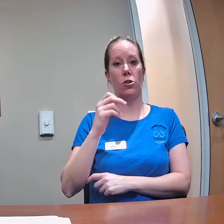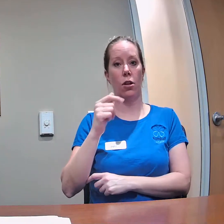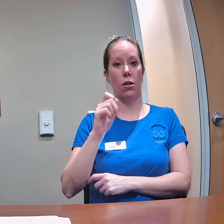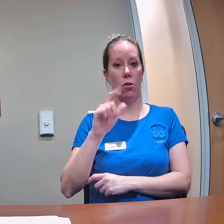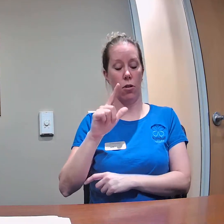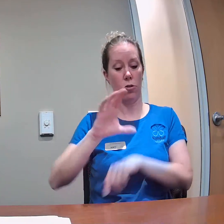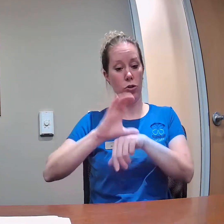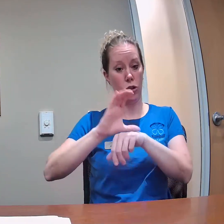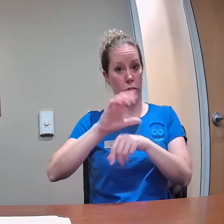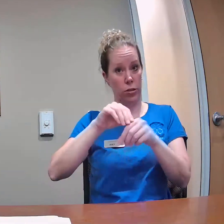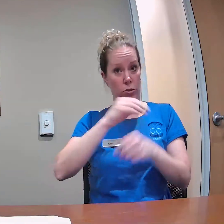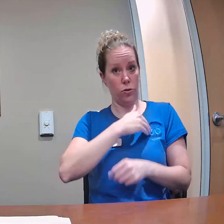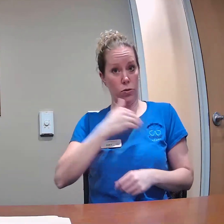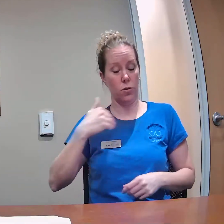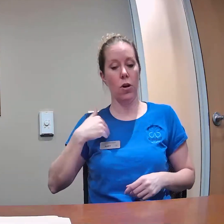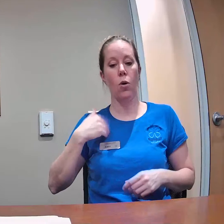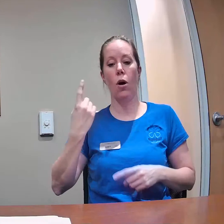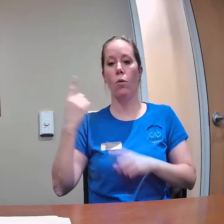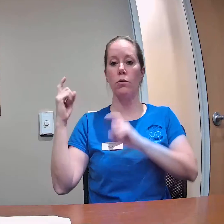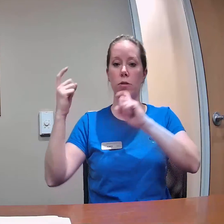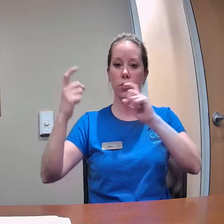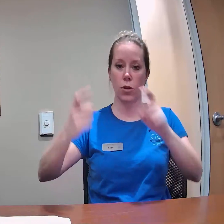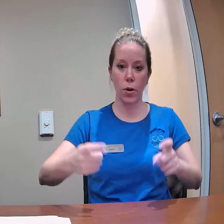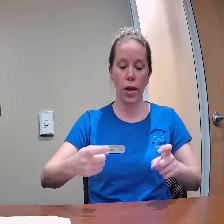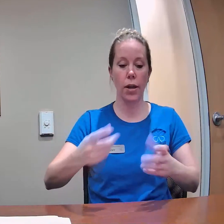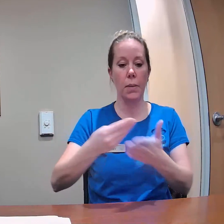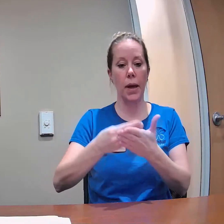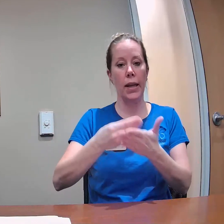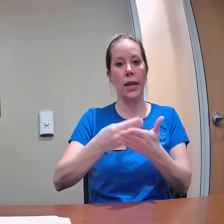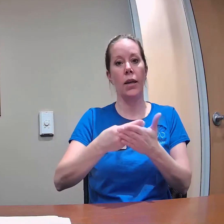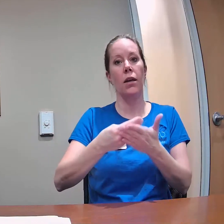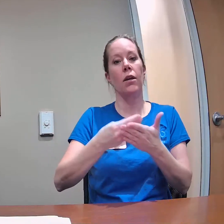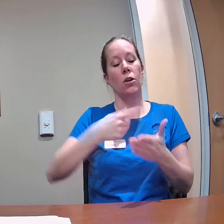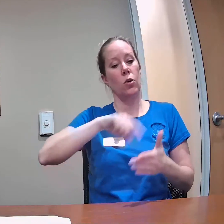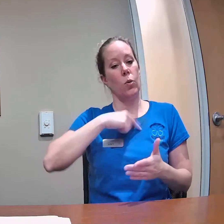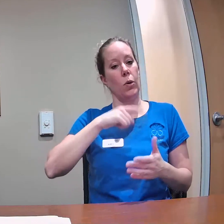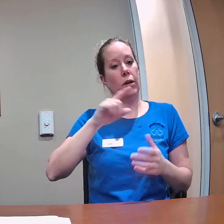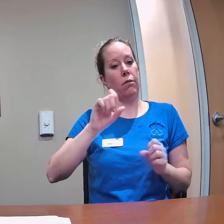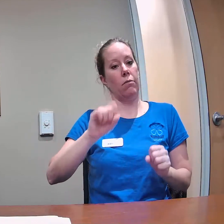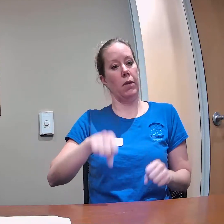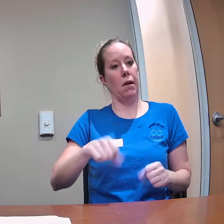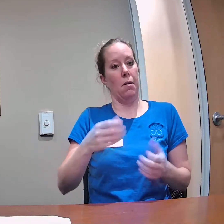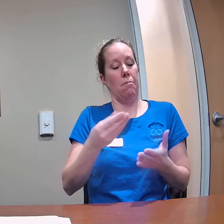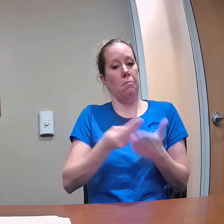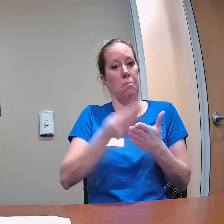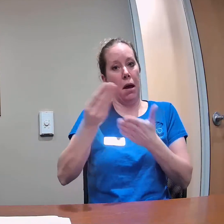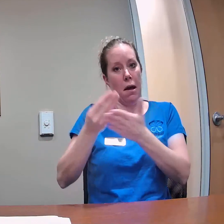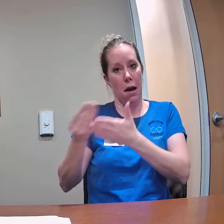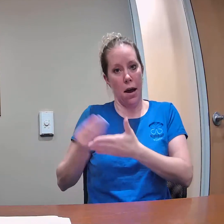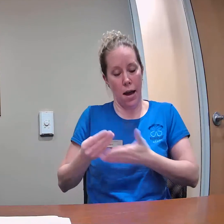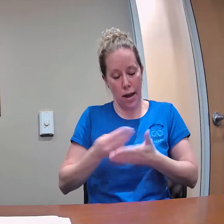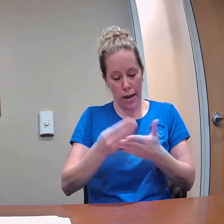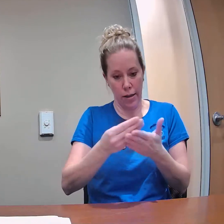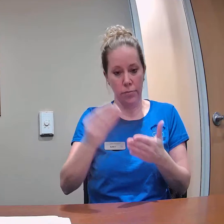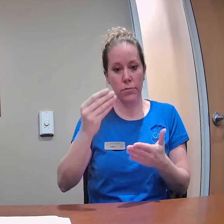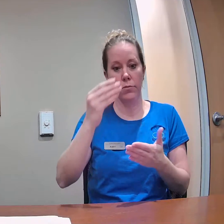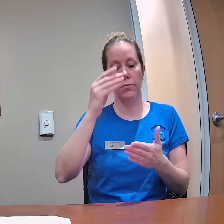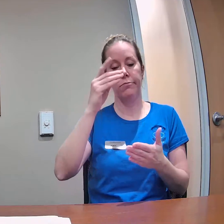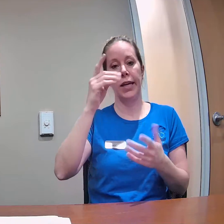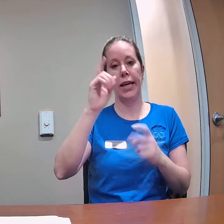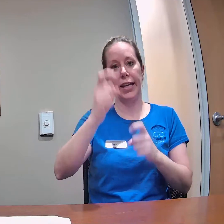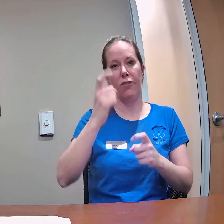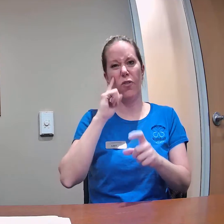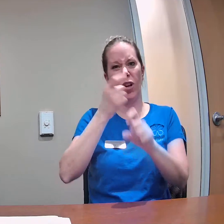which allows us to go out and buy a Christmas gift for each resident. This year, we will be buying pajamas for each